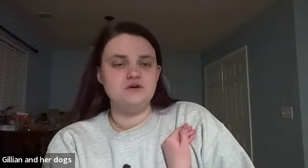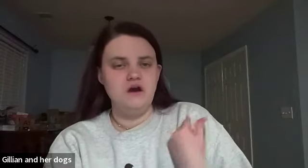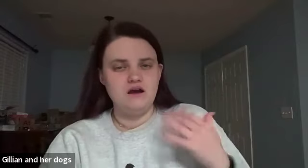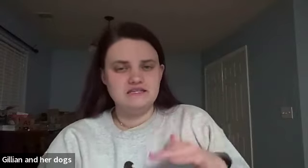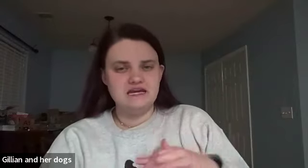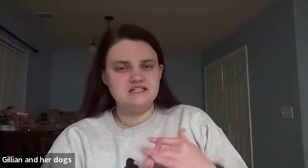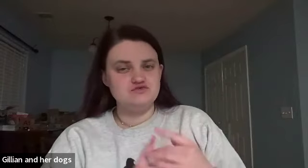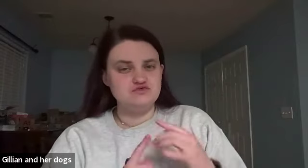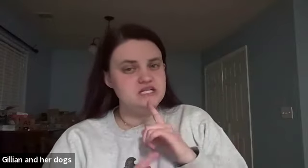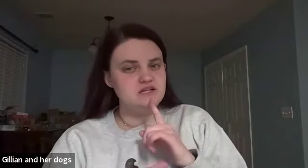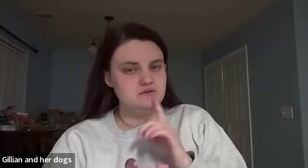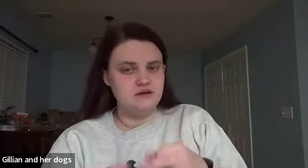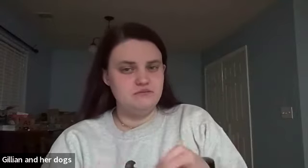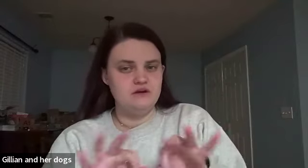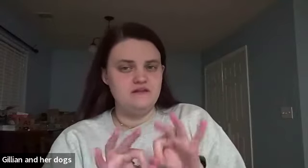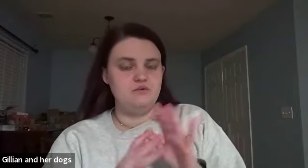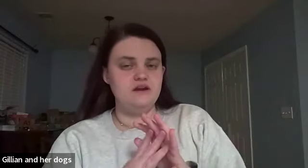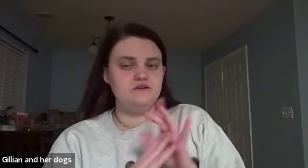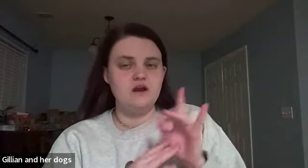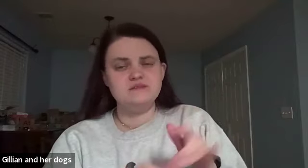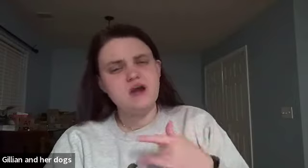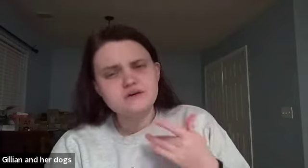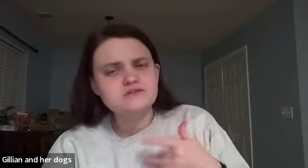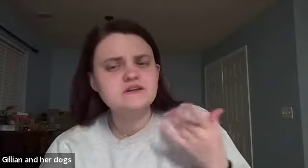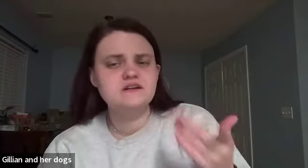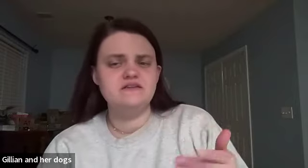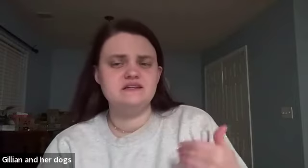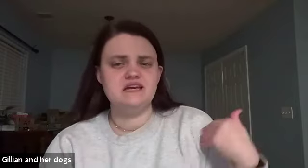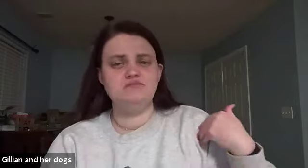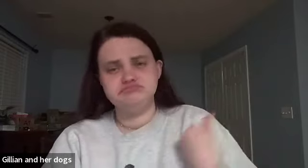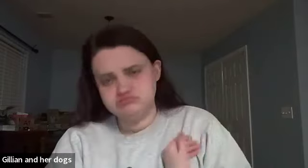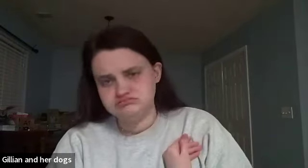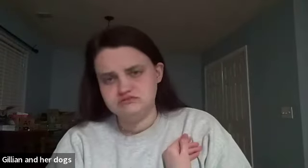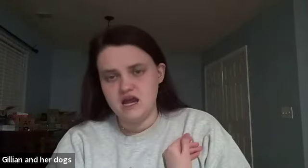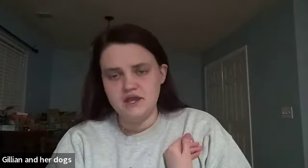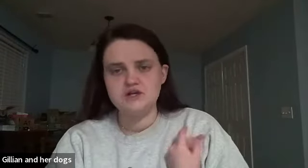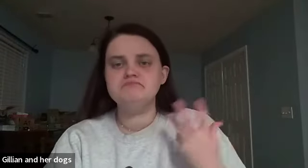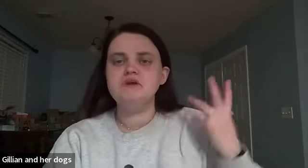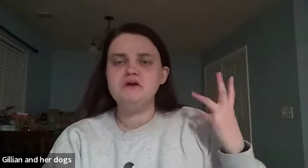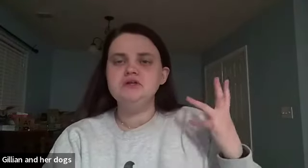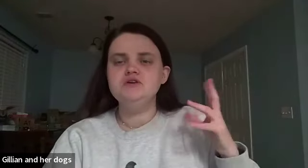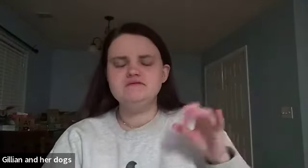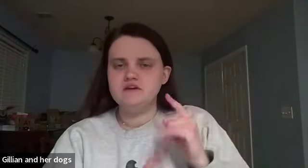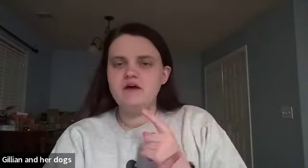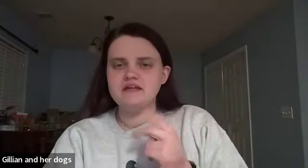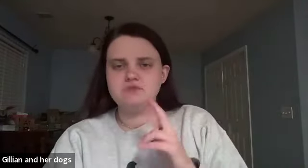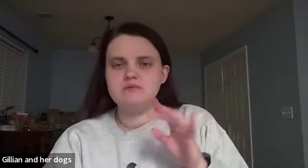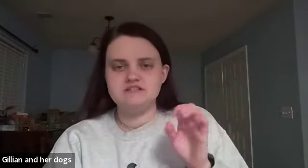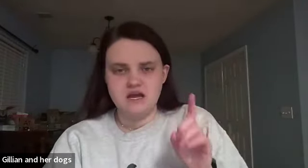So context is really, really important at that point. If you're asking them, how are you feeling? And they say tired, you can figure out that's probably